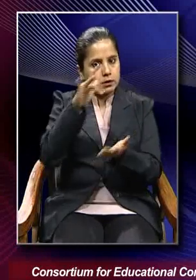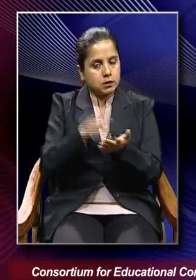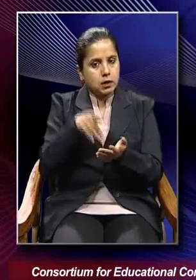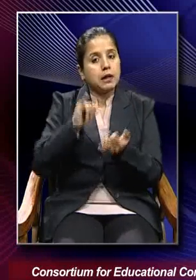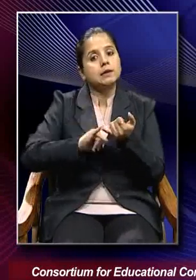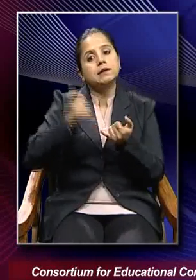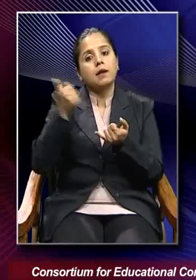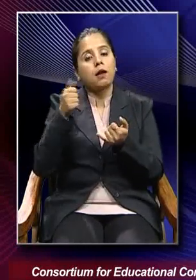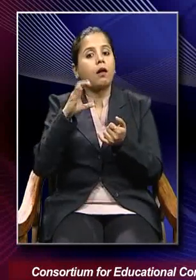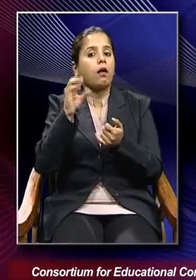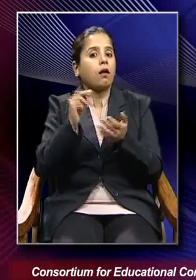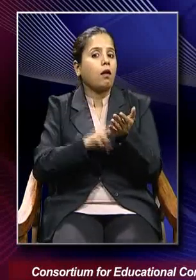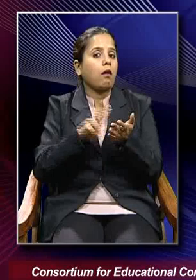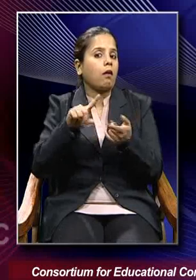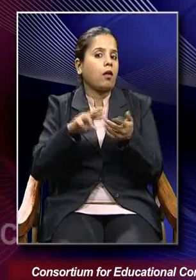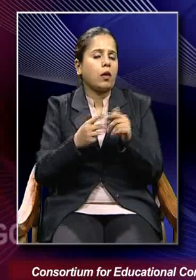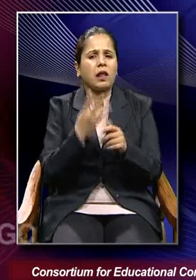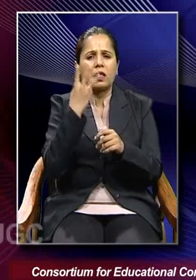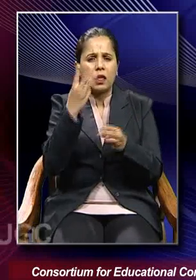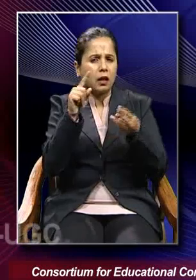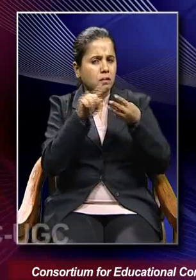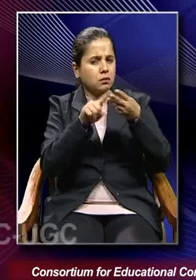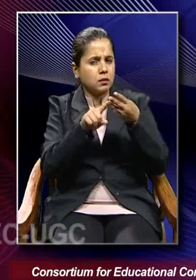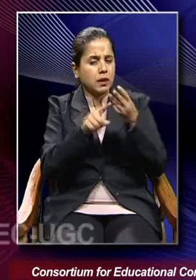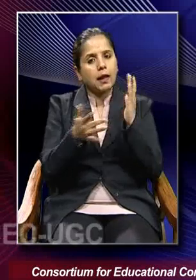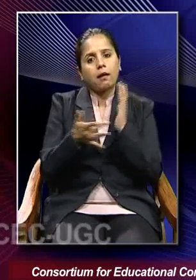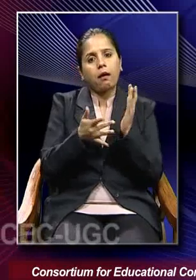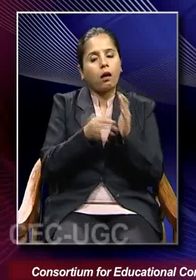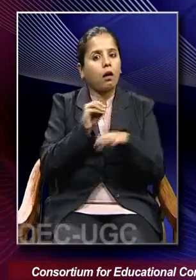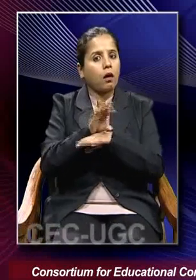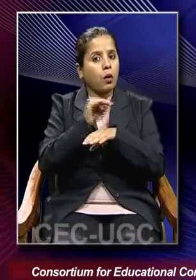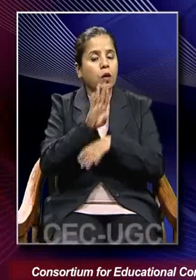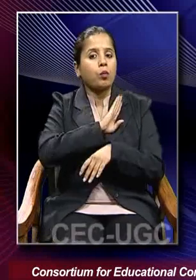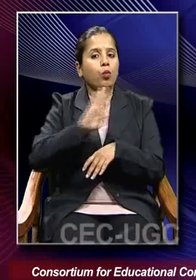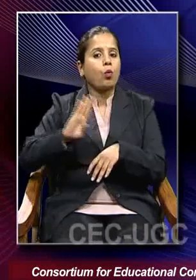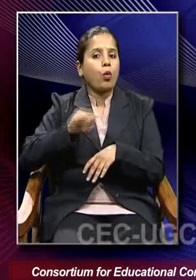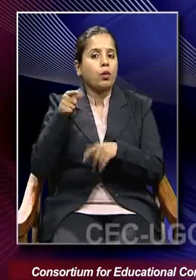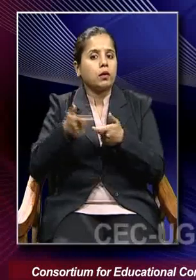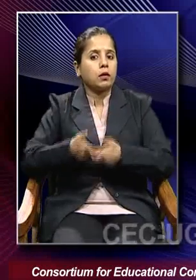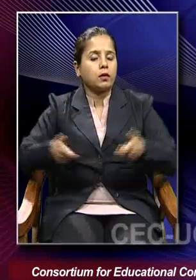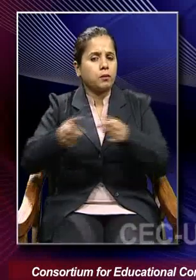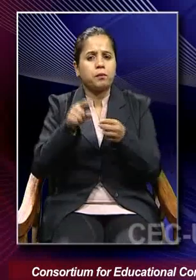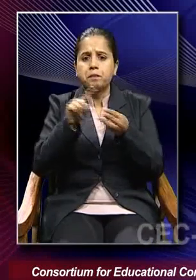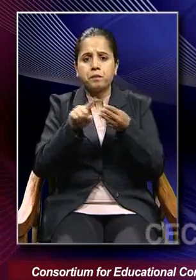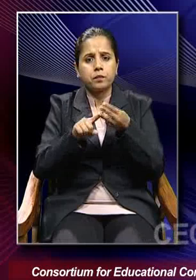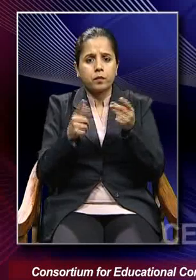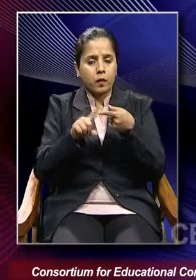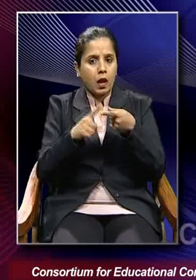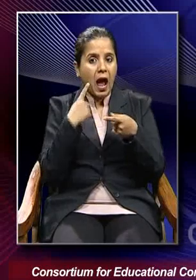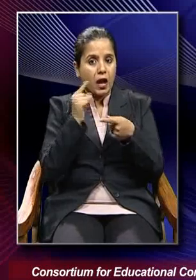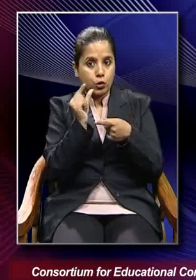Convention, and 3 technical advisory bodies of the committee. What are they?